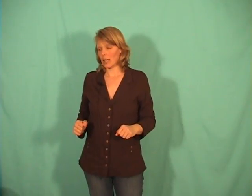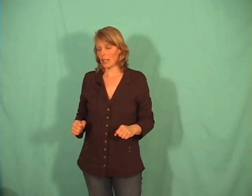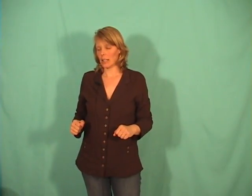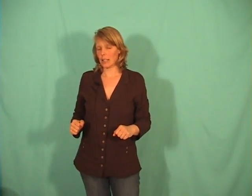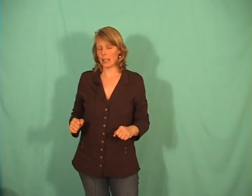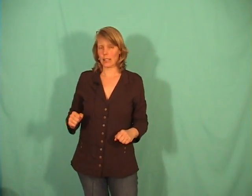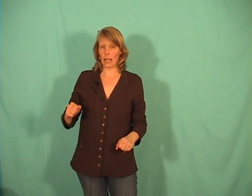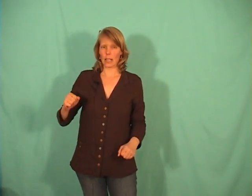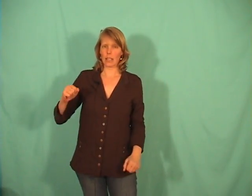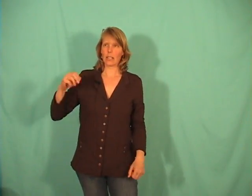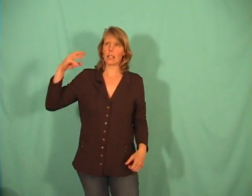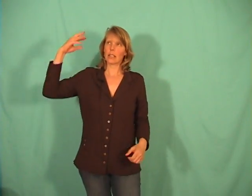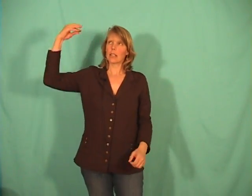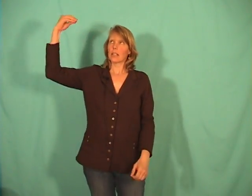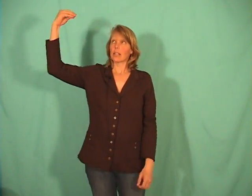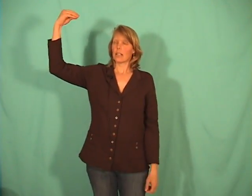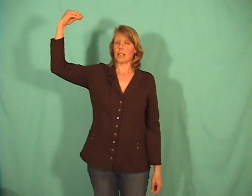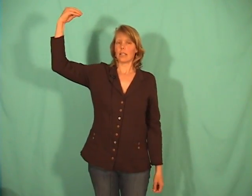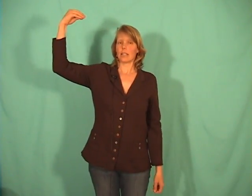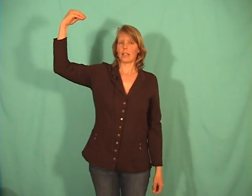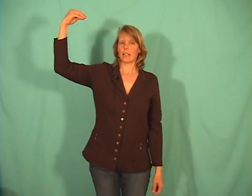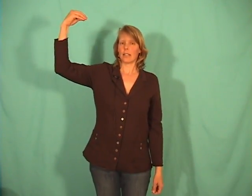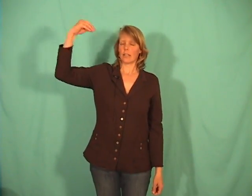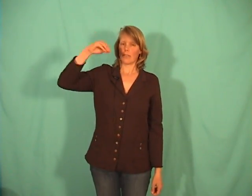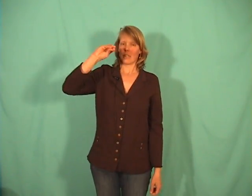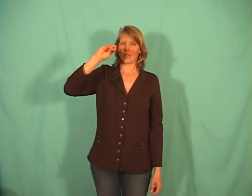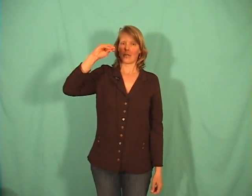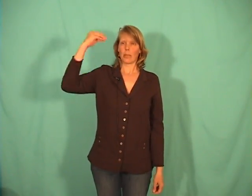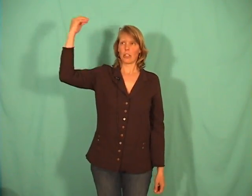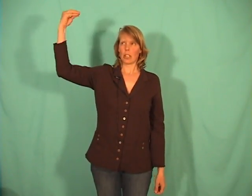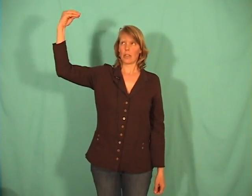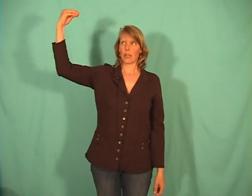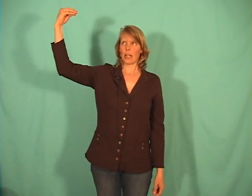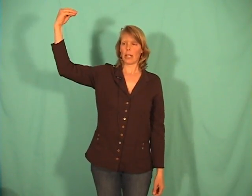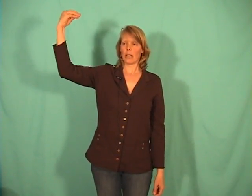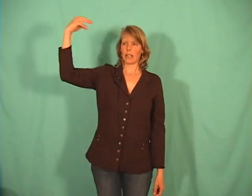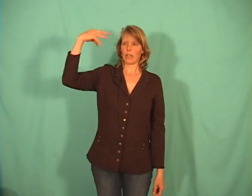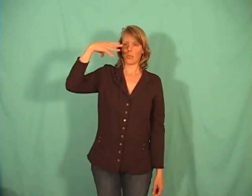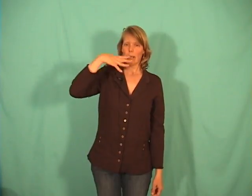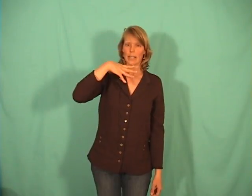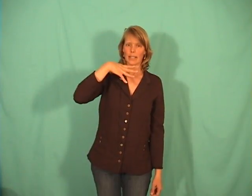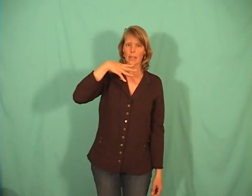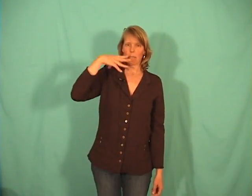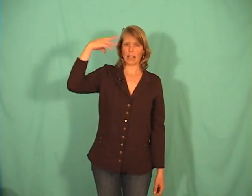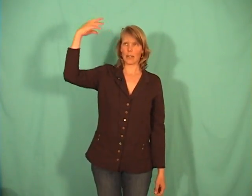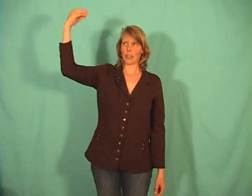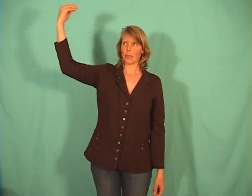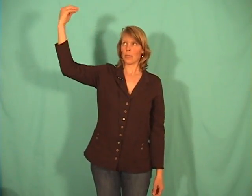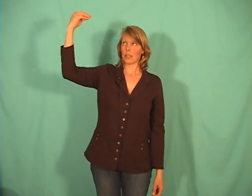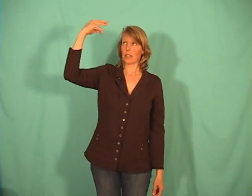And sun is, your fingers are pinched together and the rays come down on you.